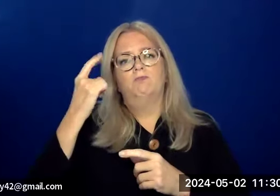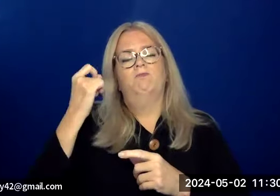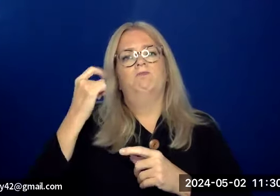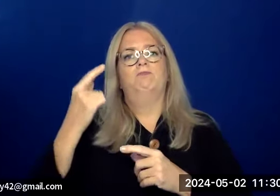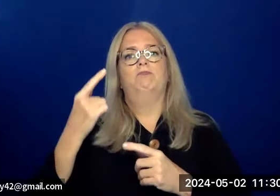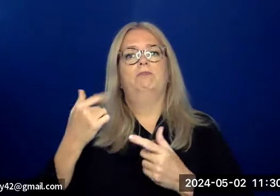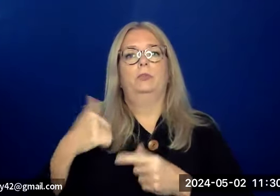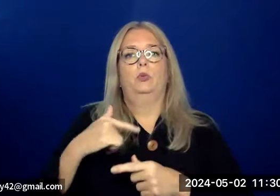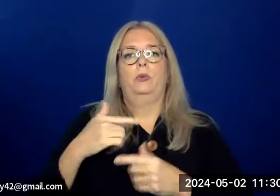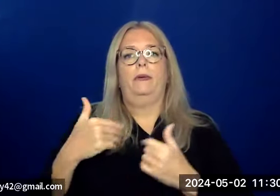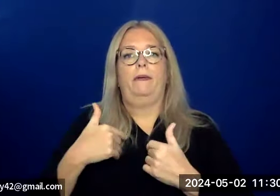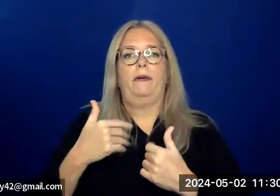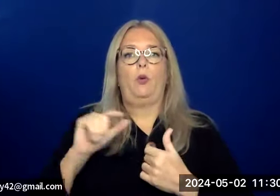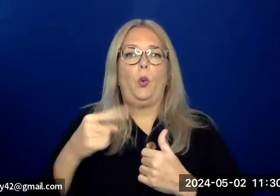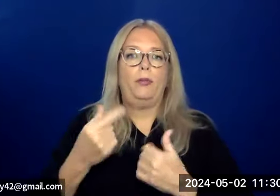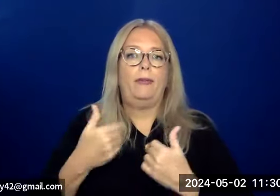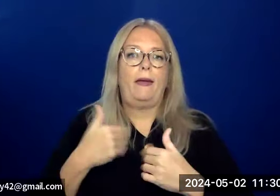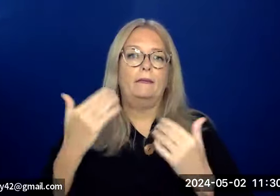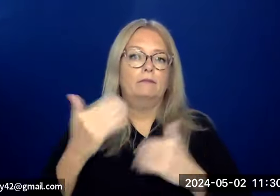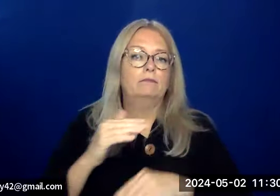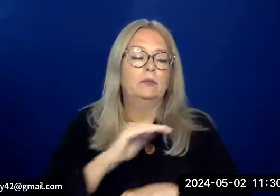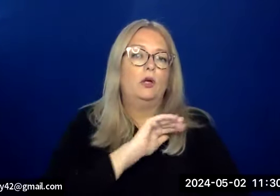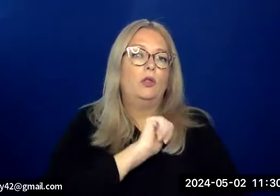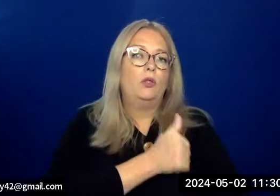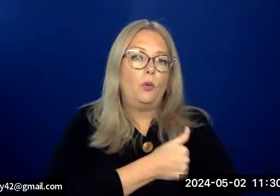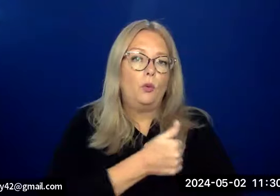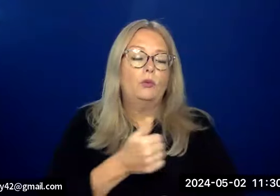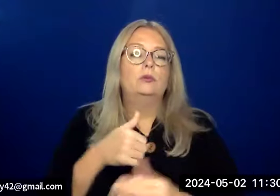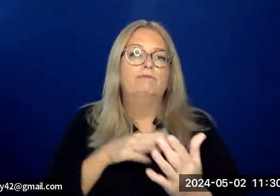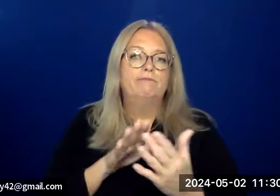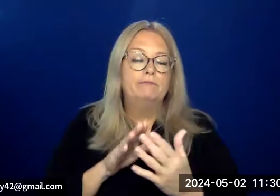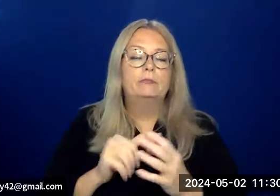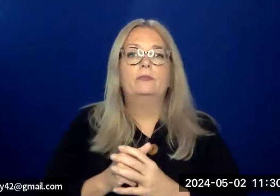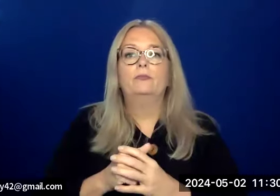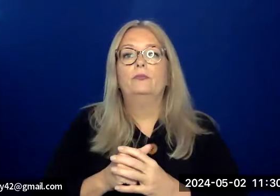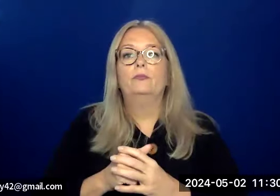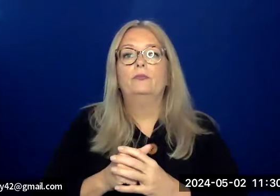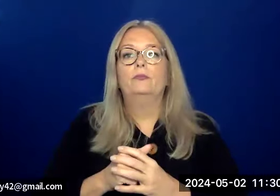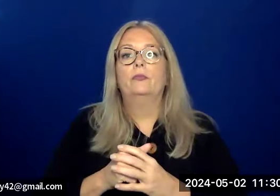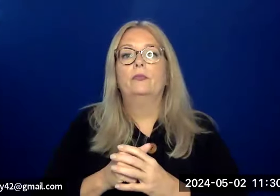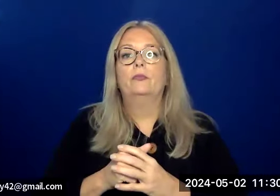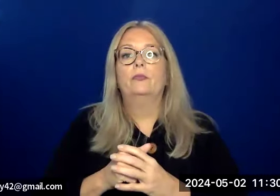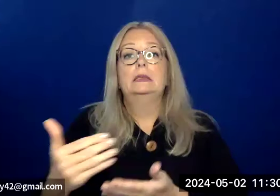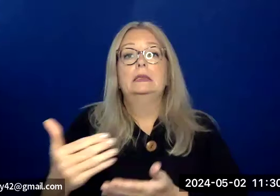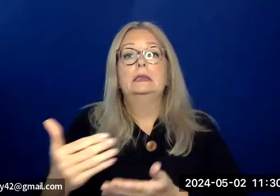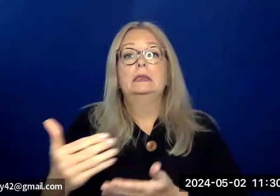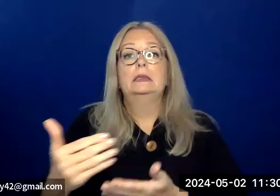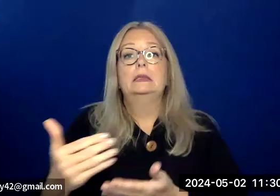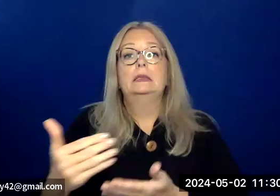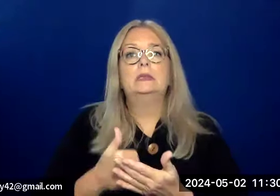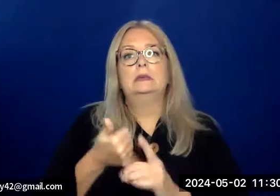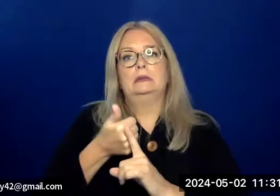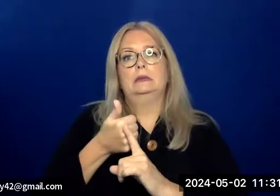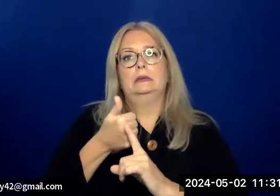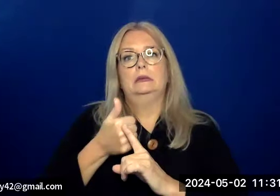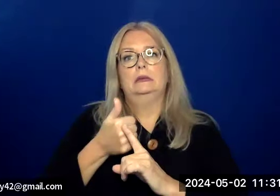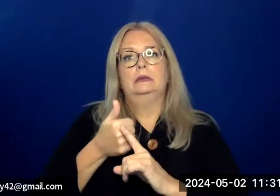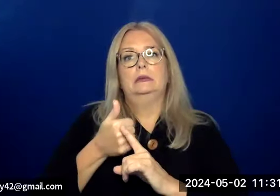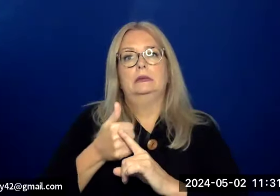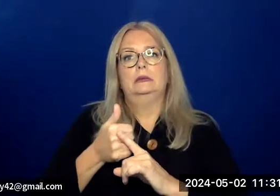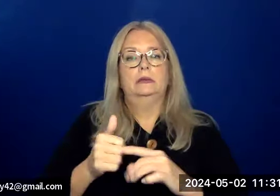an example. We know provider salaries pose a significant barrier for some professions, but the department does not have the